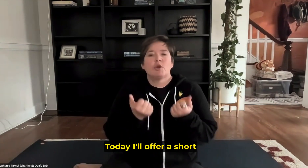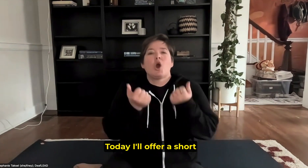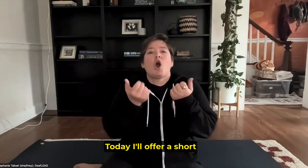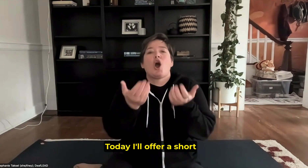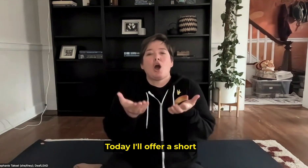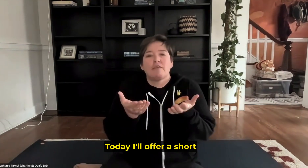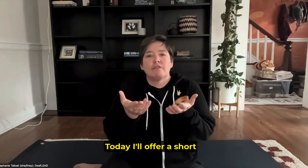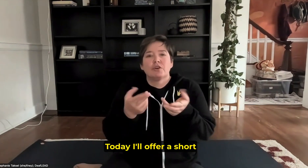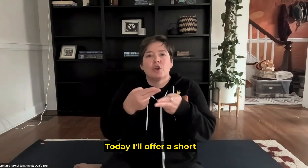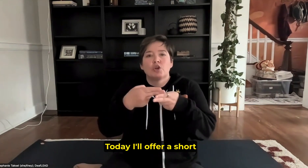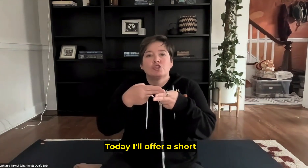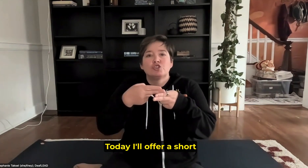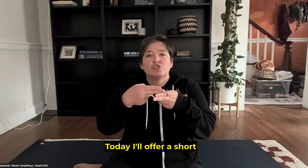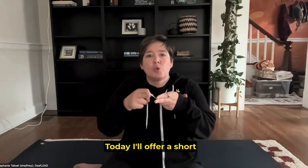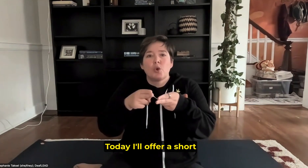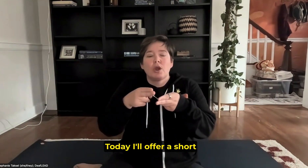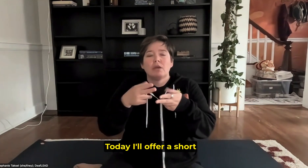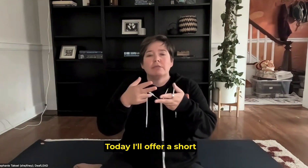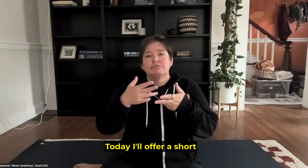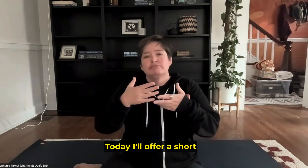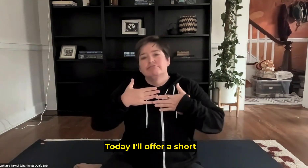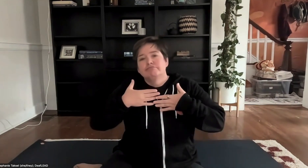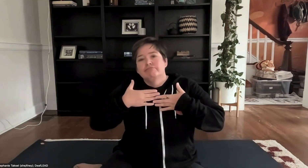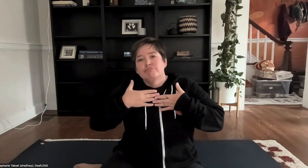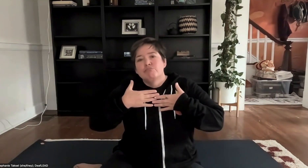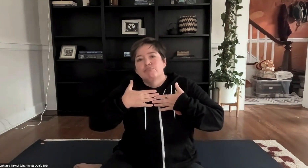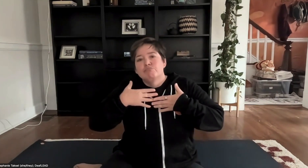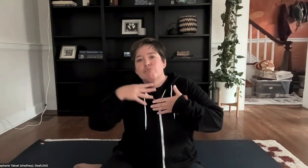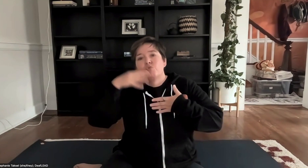Today I'll offer a short